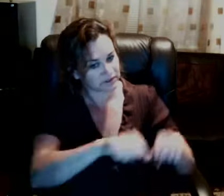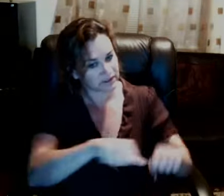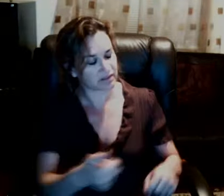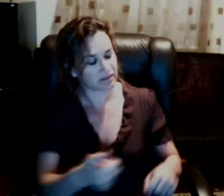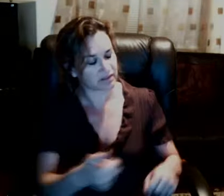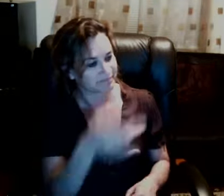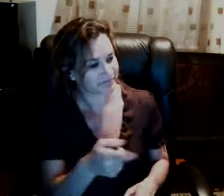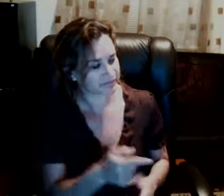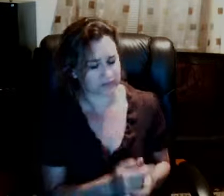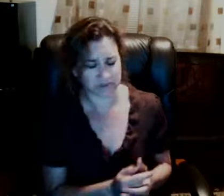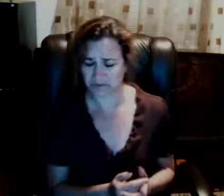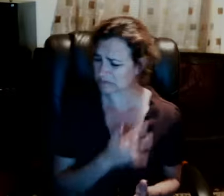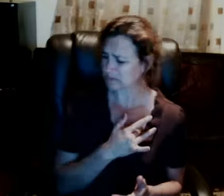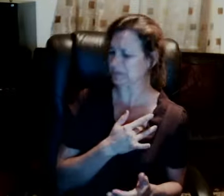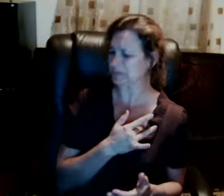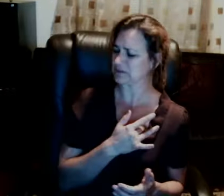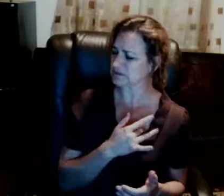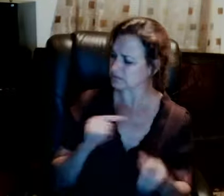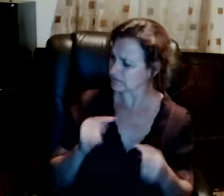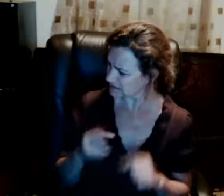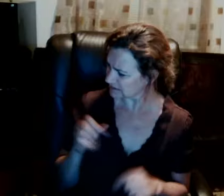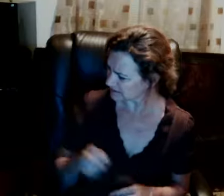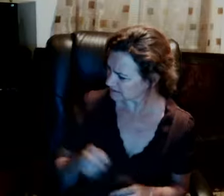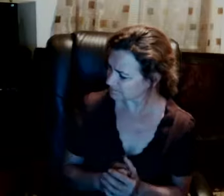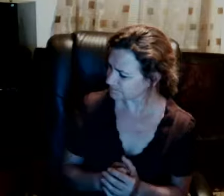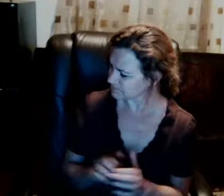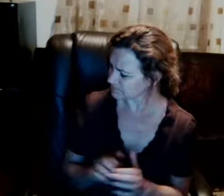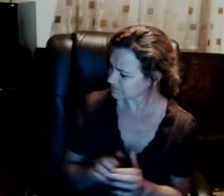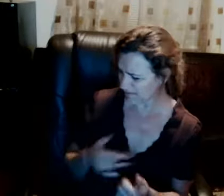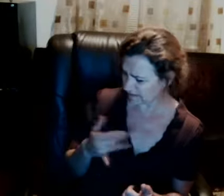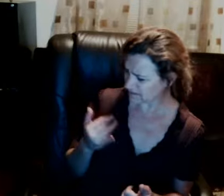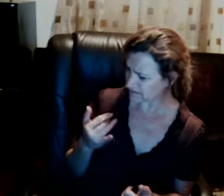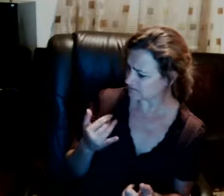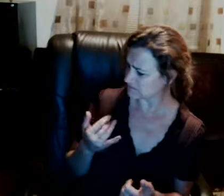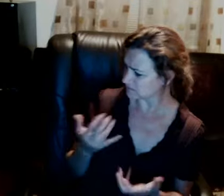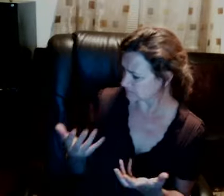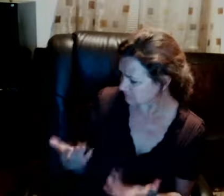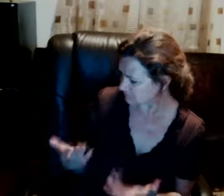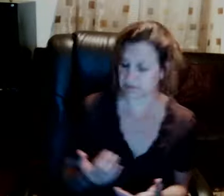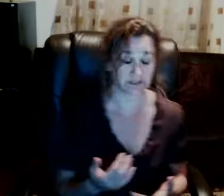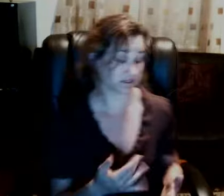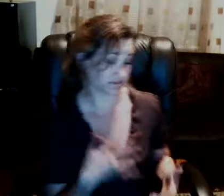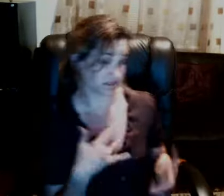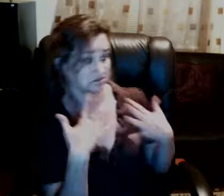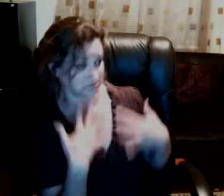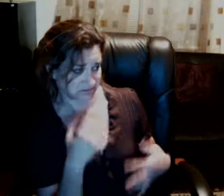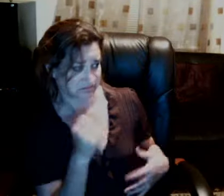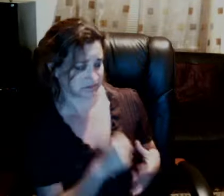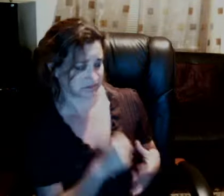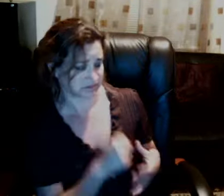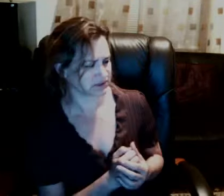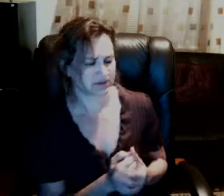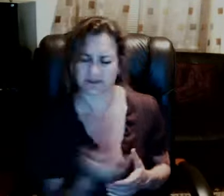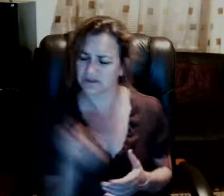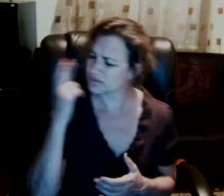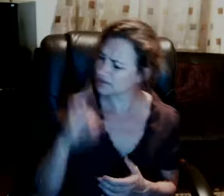that Molly might be better off with one of the other mums? It made me feel really sad. What tells you that Molly might be better off with one of the other mums? Well, we